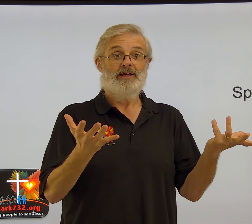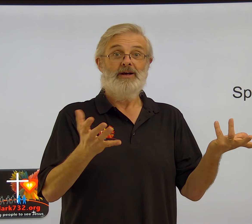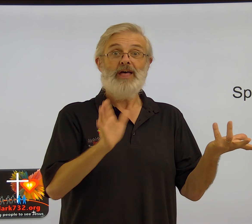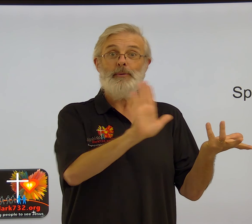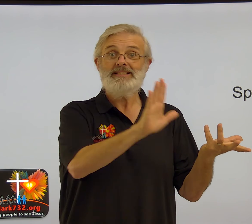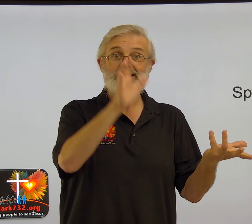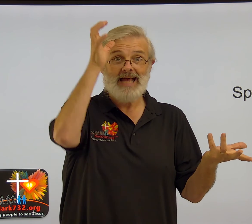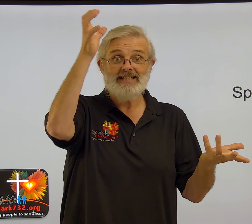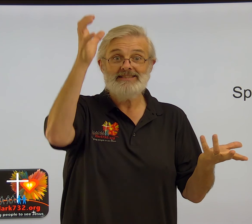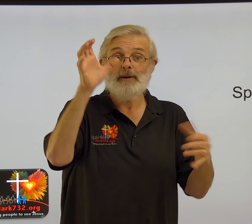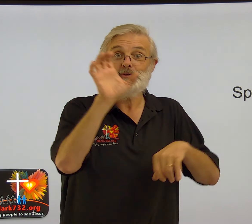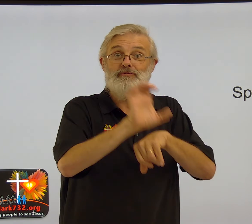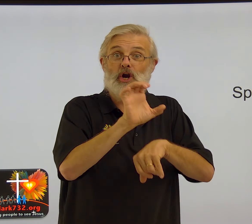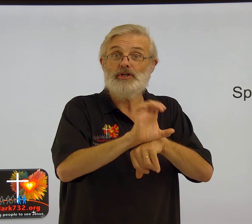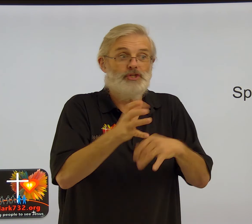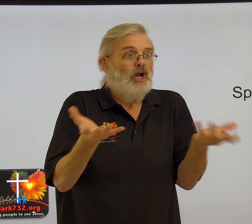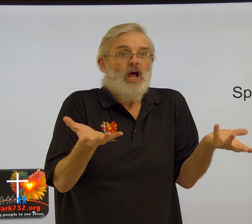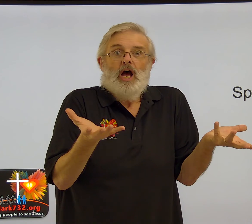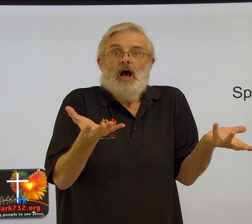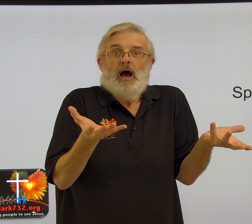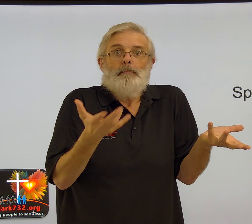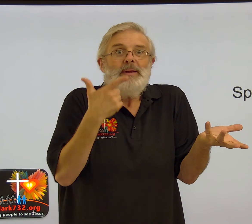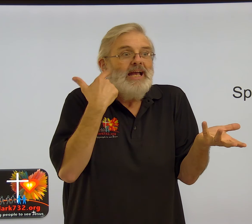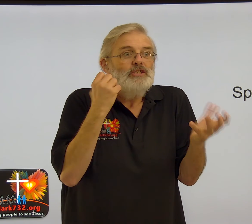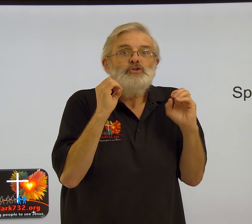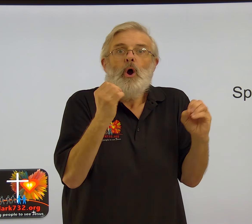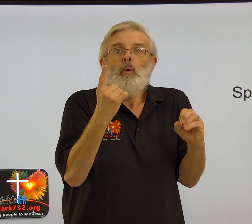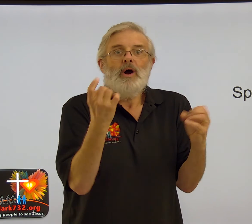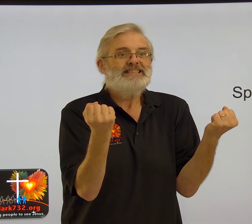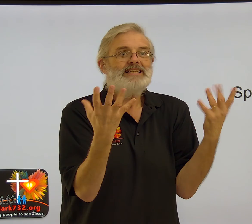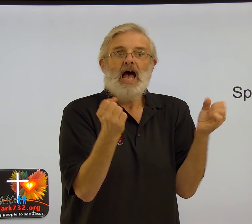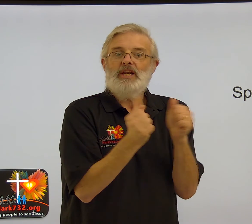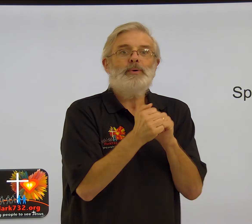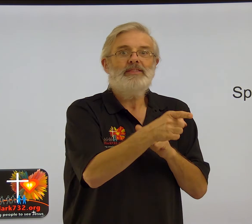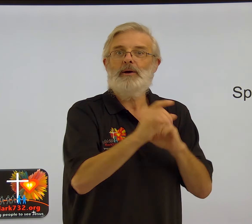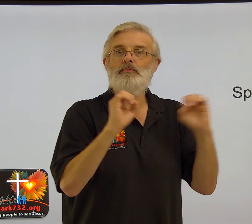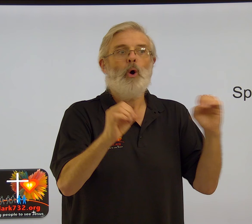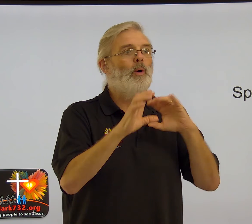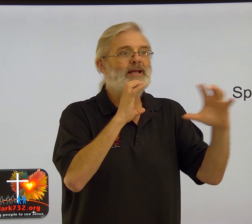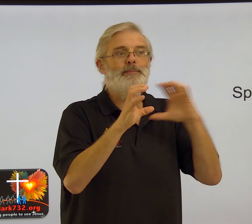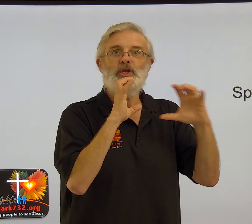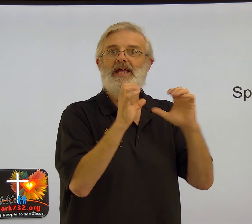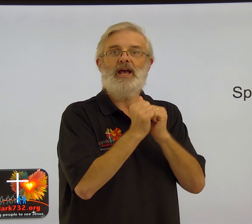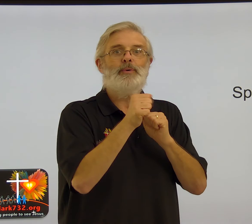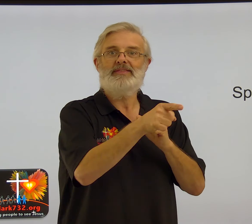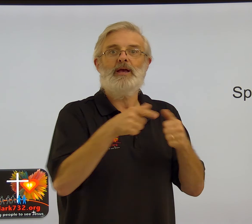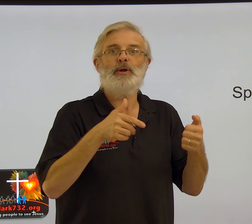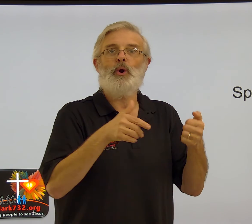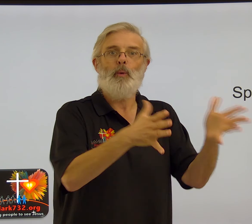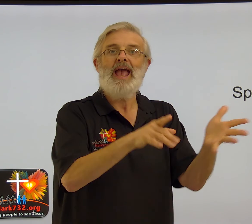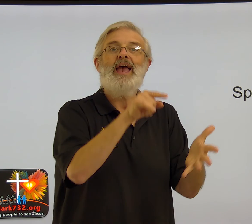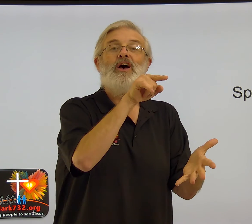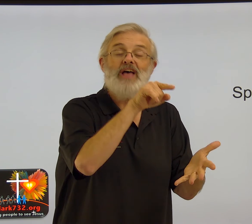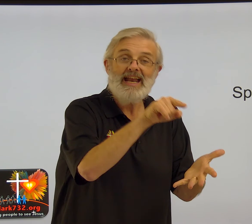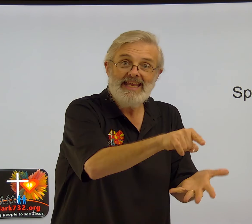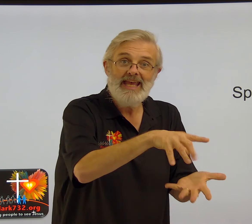That was his concept of church. Because no one signed with him, no one communicated with him in a way that he